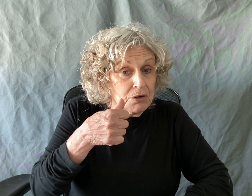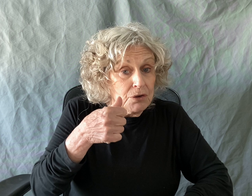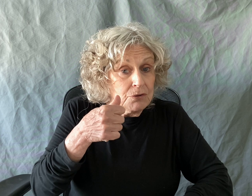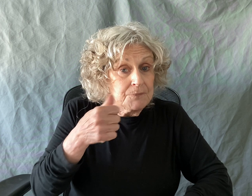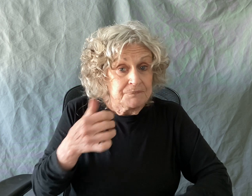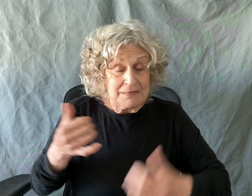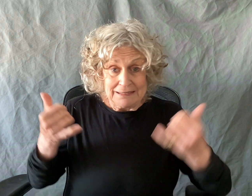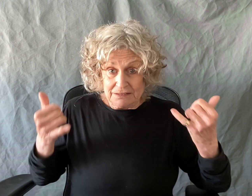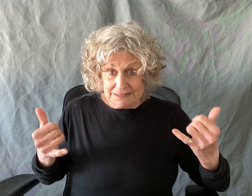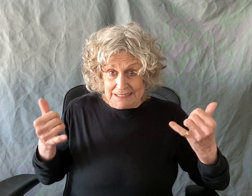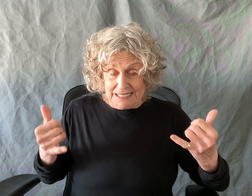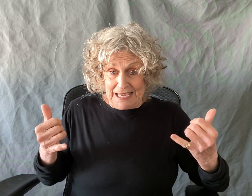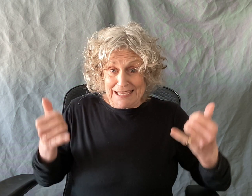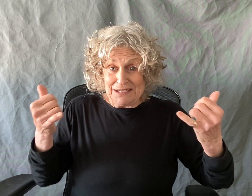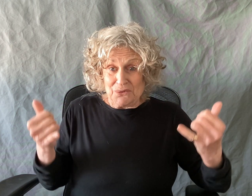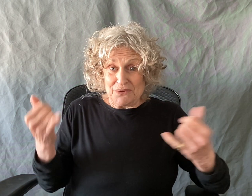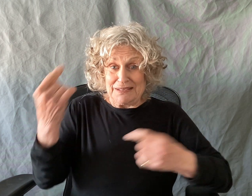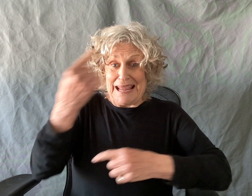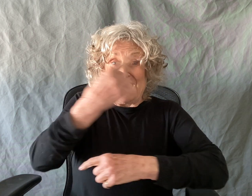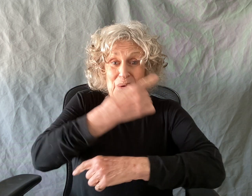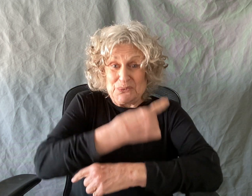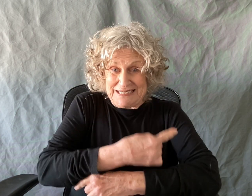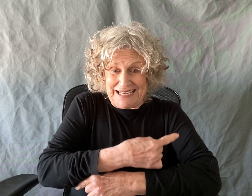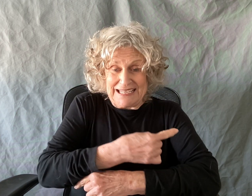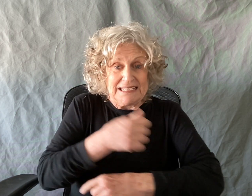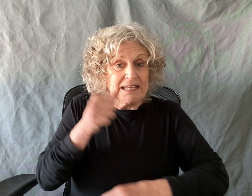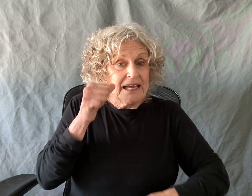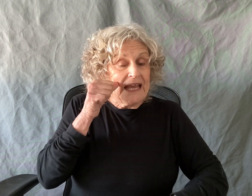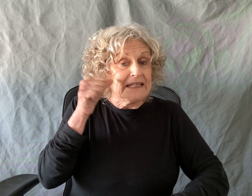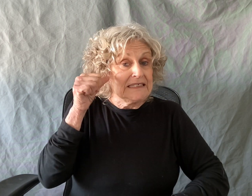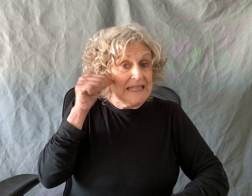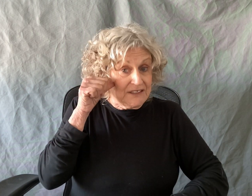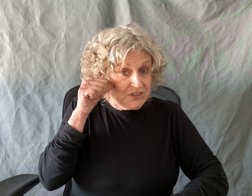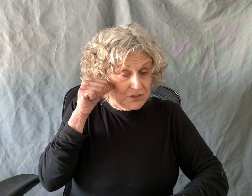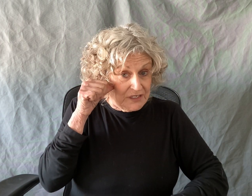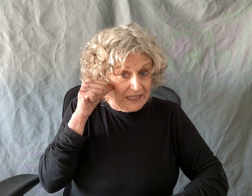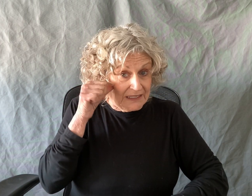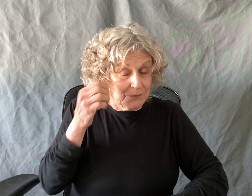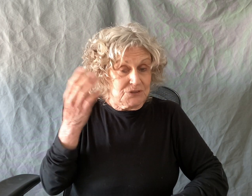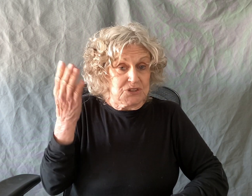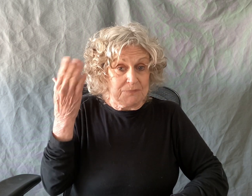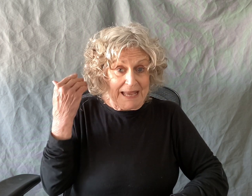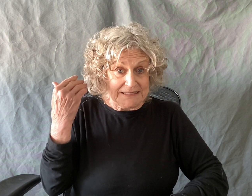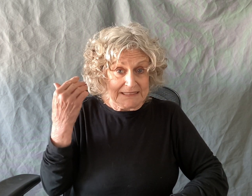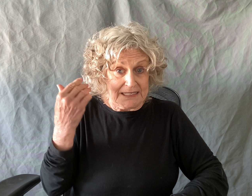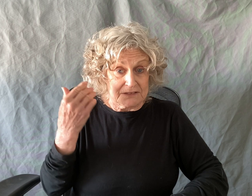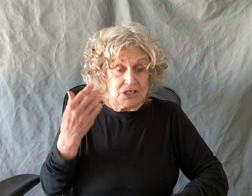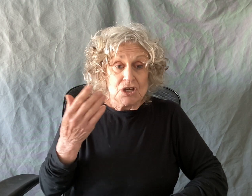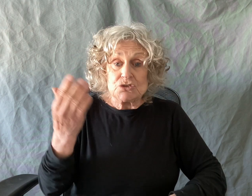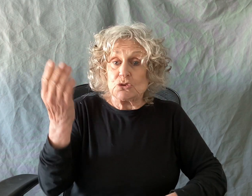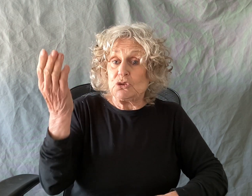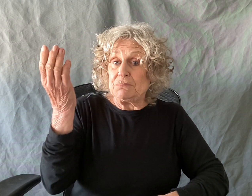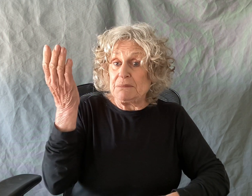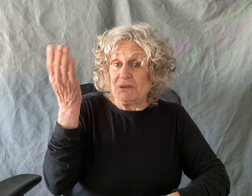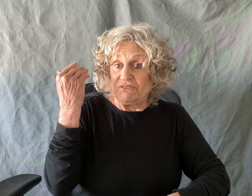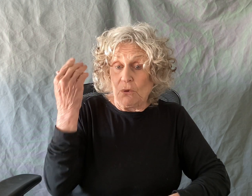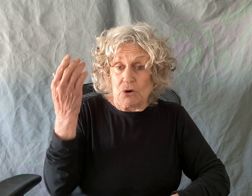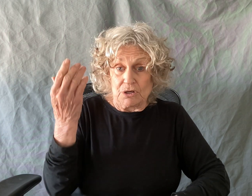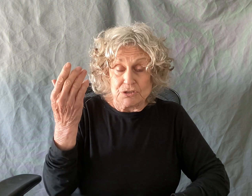tomorrow, today, or the now day, and yesterday, which is past tense. So it could be before,